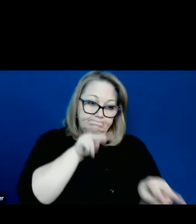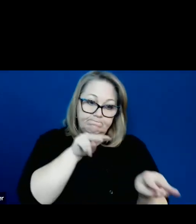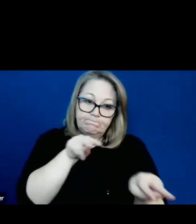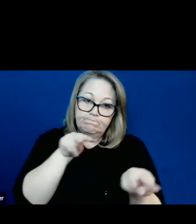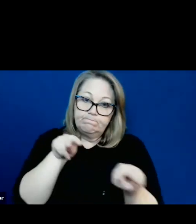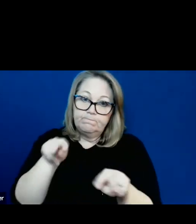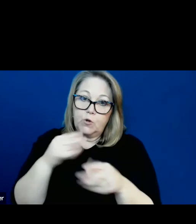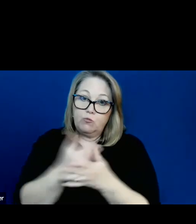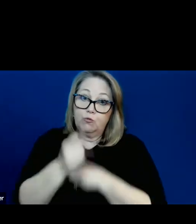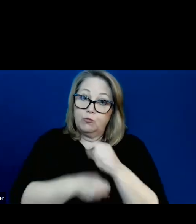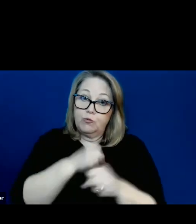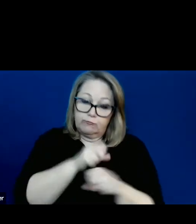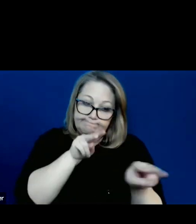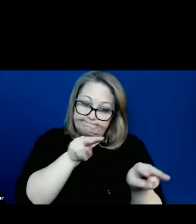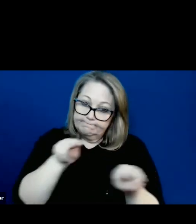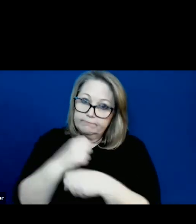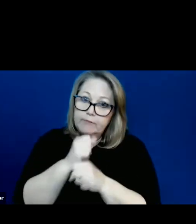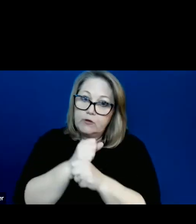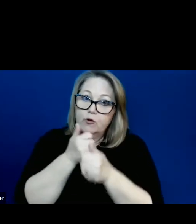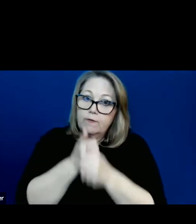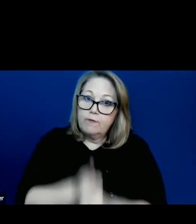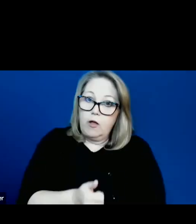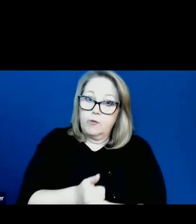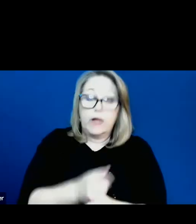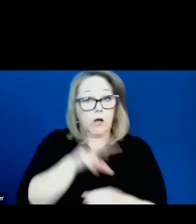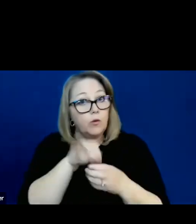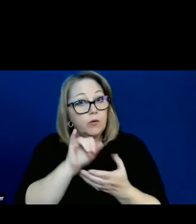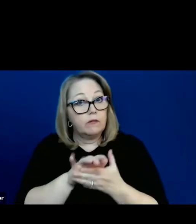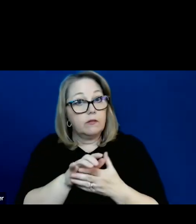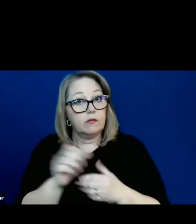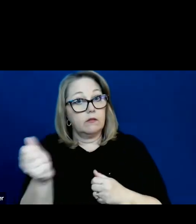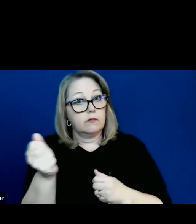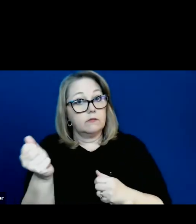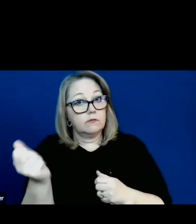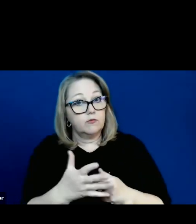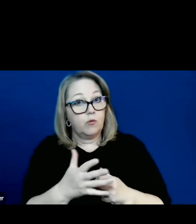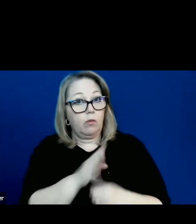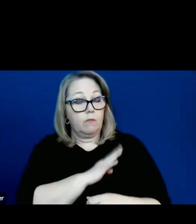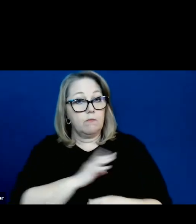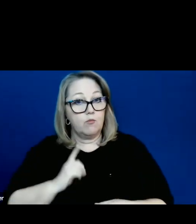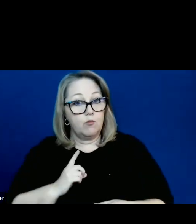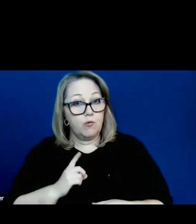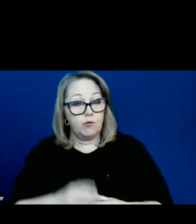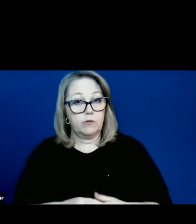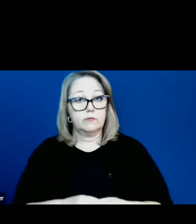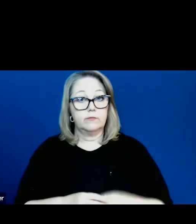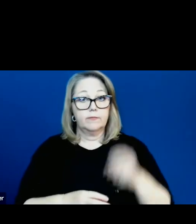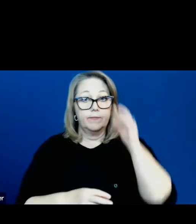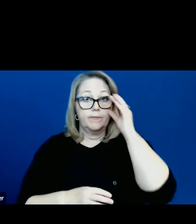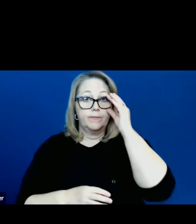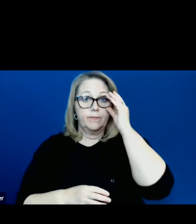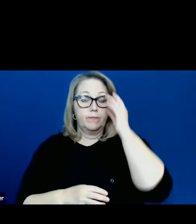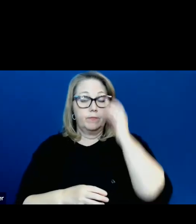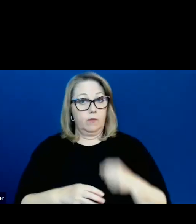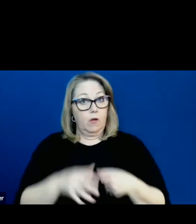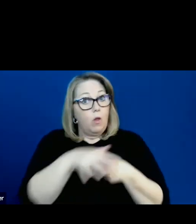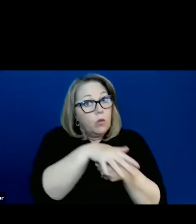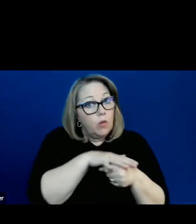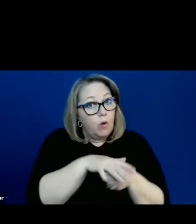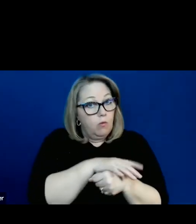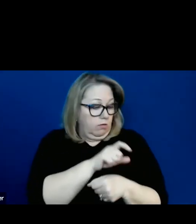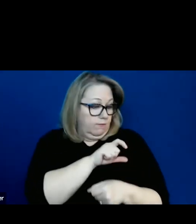being followed, including the Gaming Control Board, Additionally, local governments have committed to being partners in all